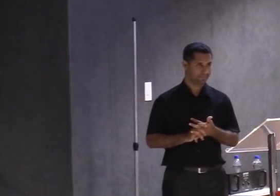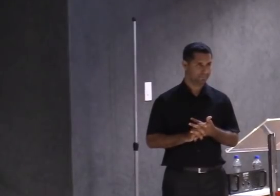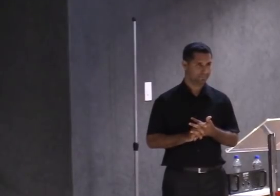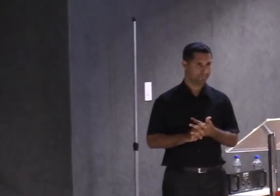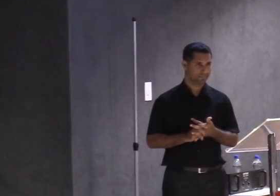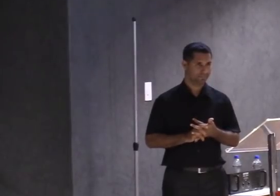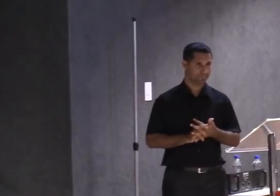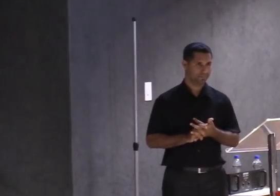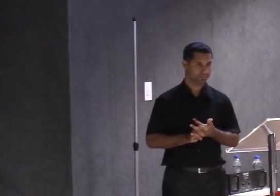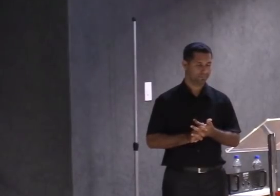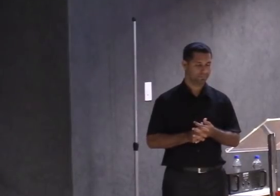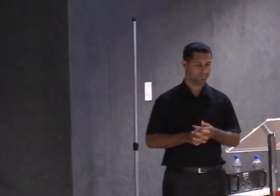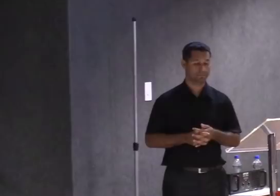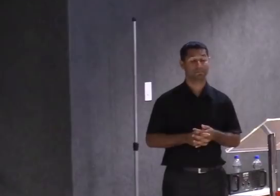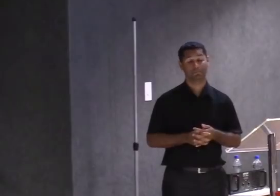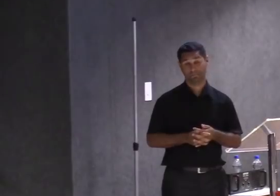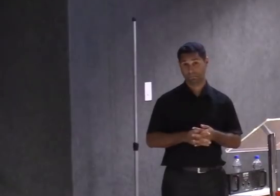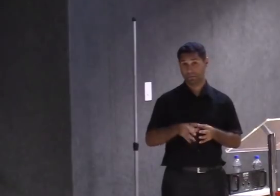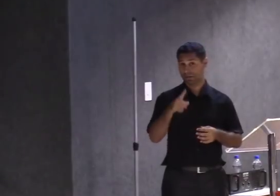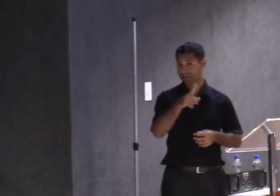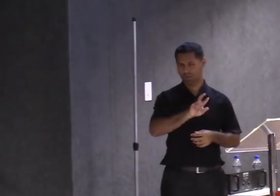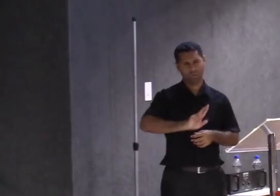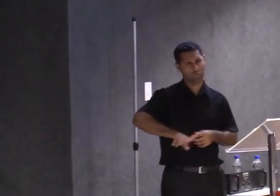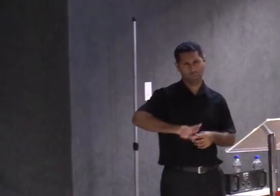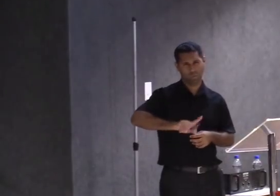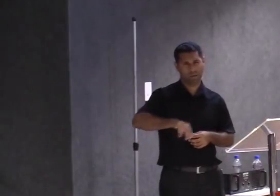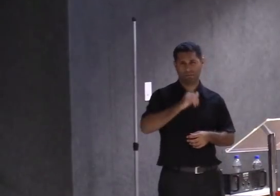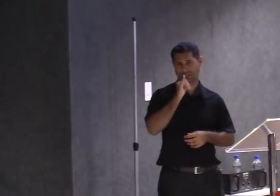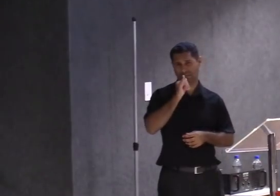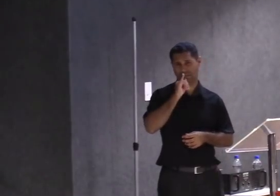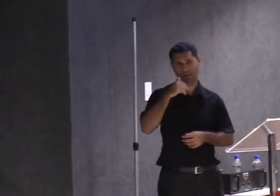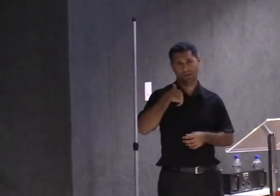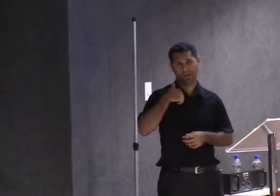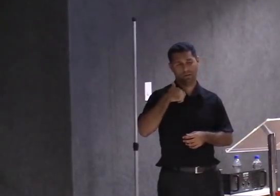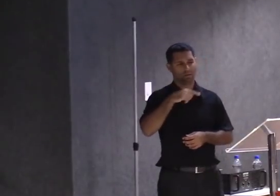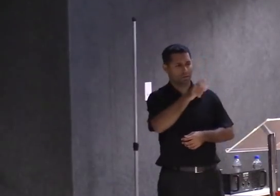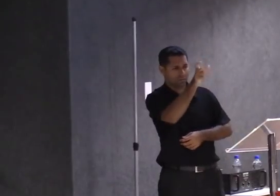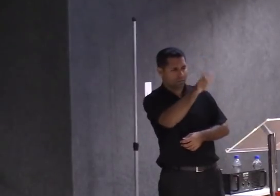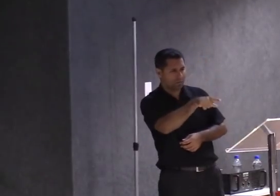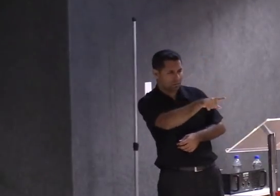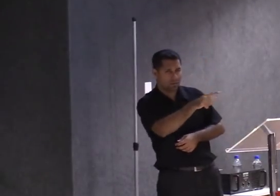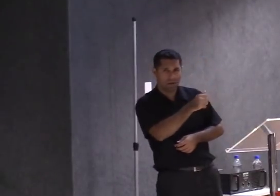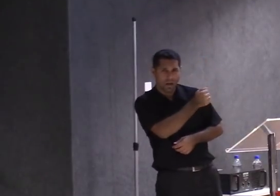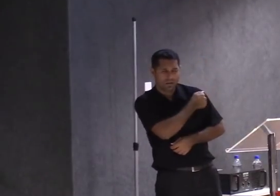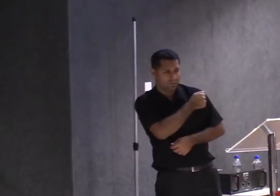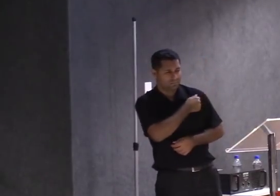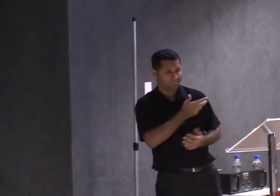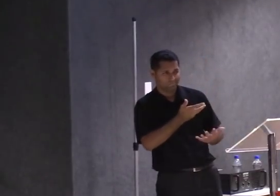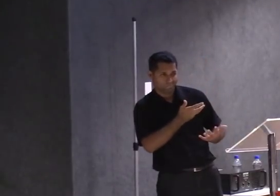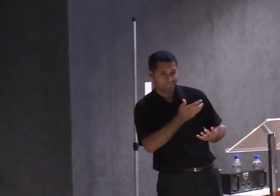are much better. Isso não quer dizer que você tem que descartar completamente